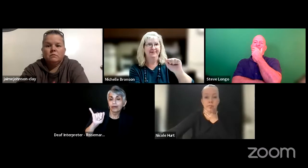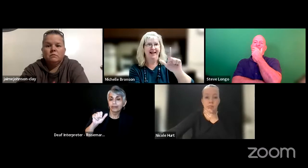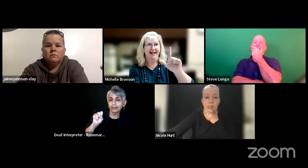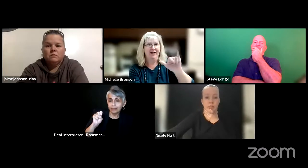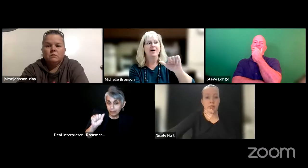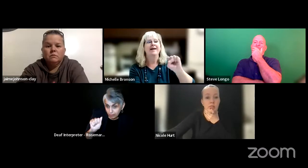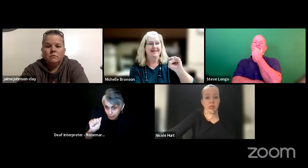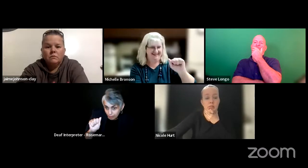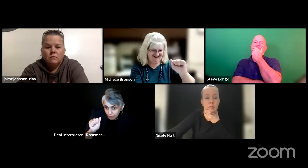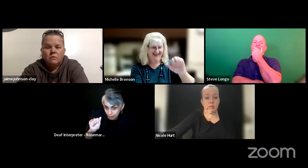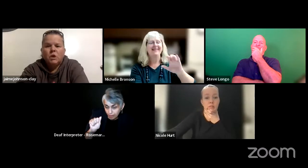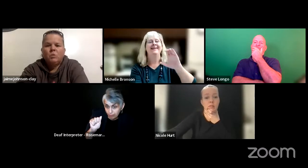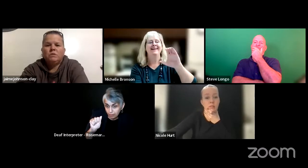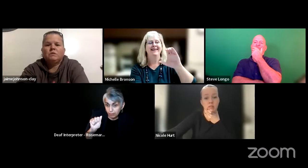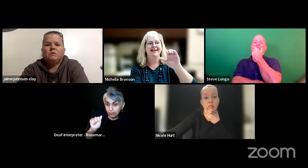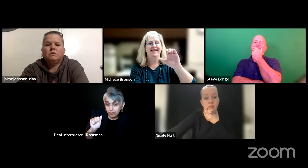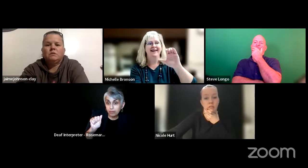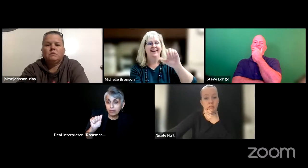and it's Alyssa